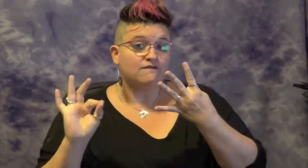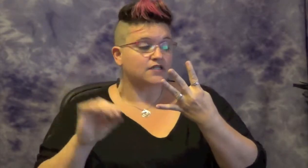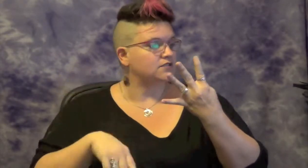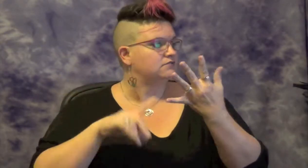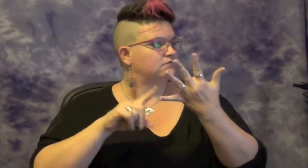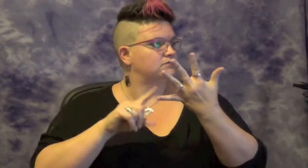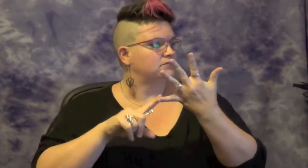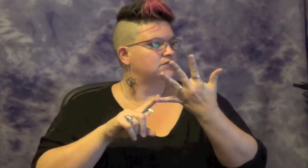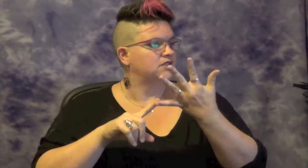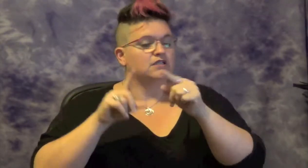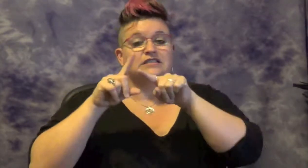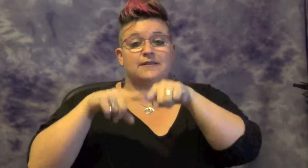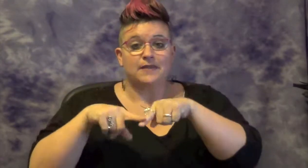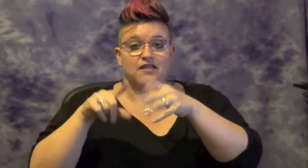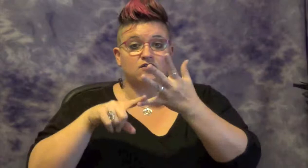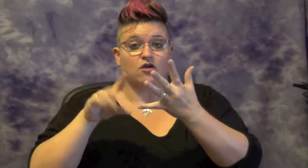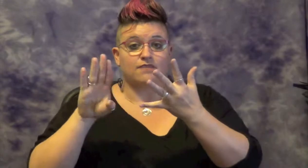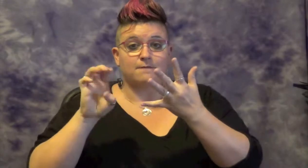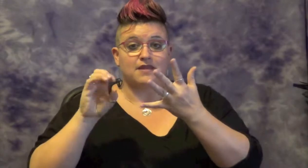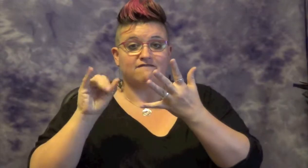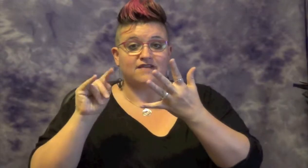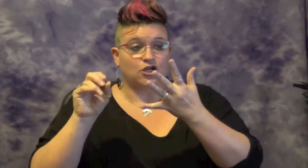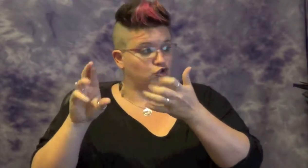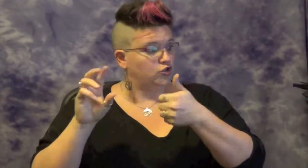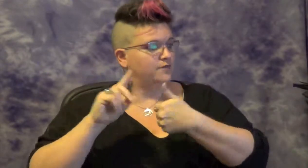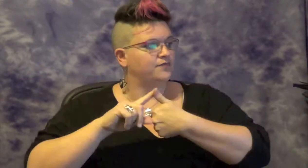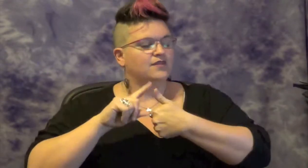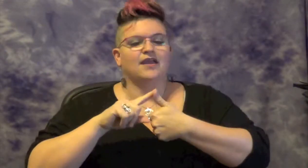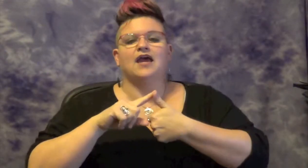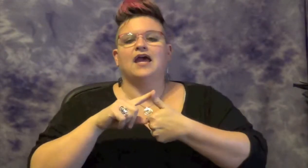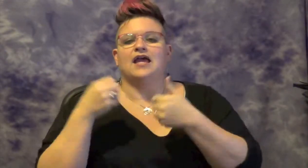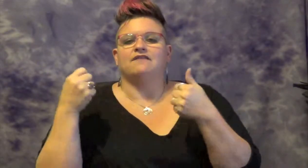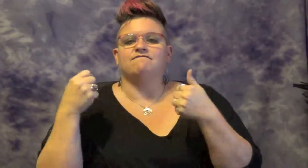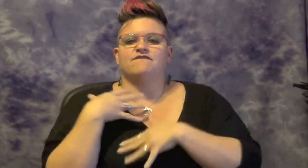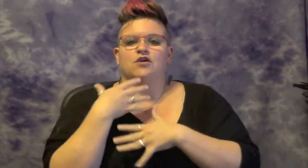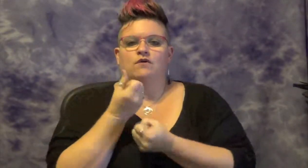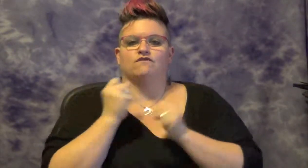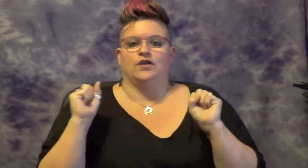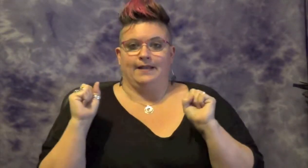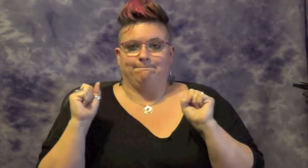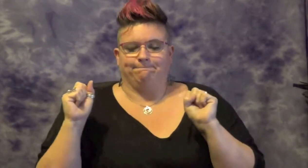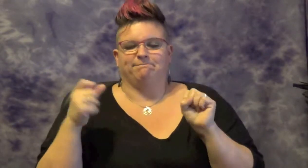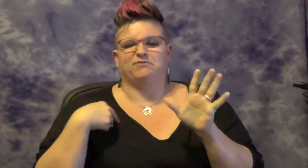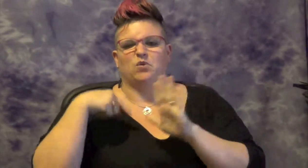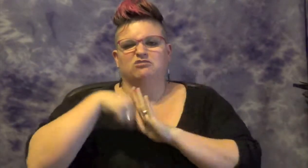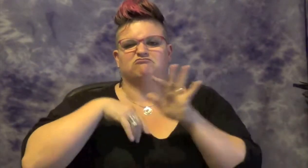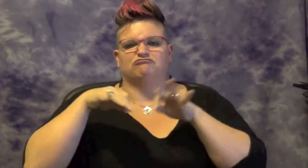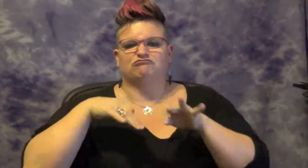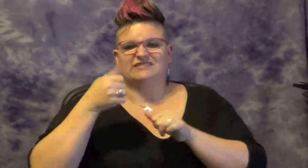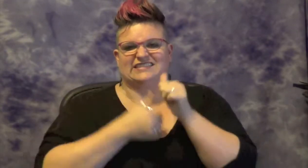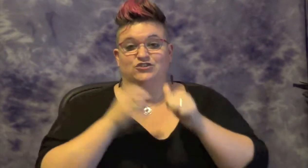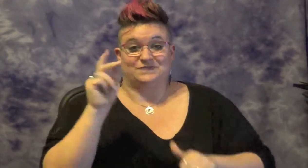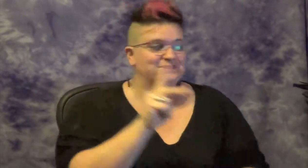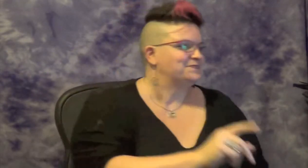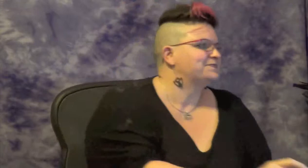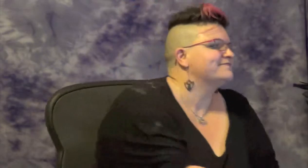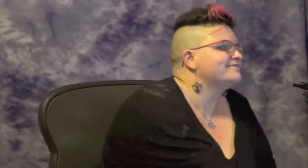benefactors are perfect, and then dependence on the benefactors. Now, when we talk about fear freedom, I'm going to go into each one of